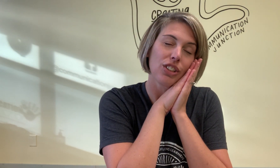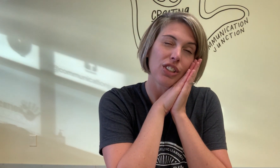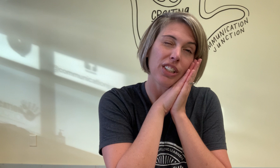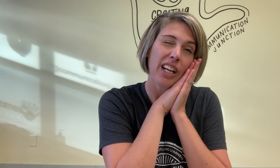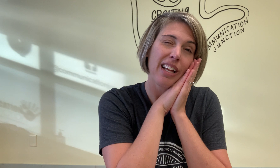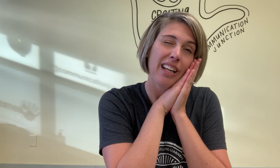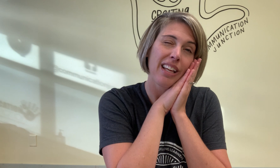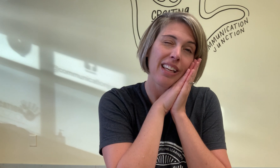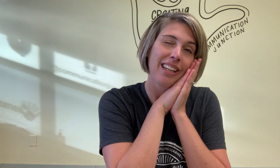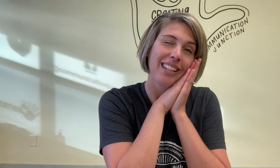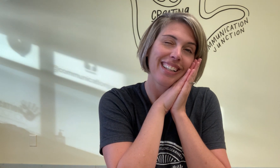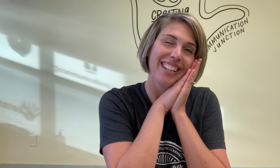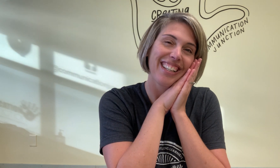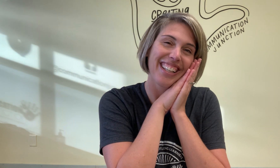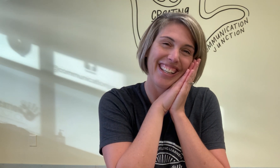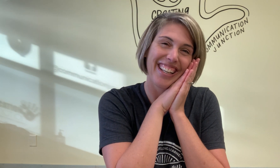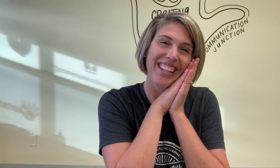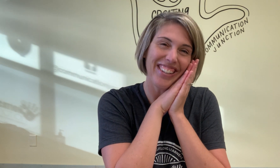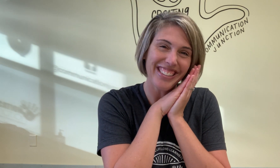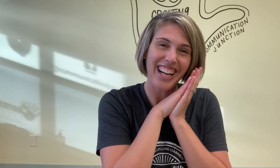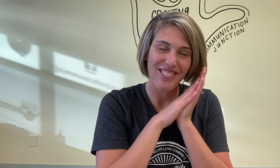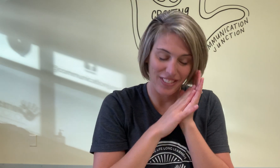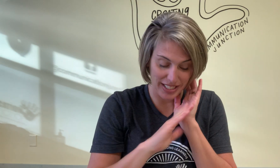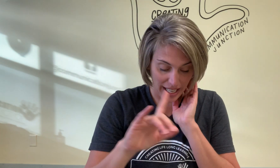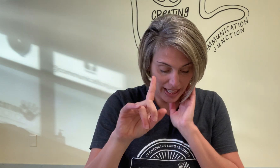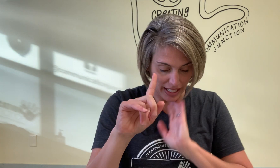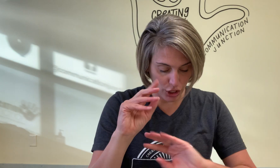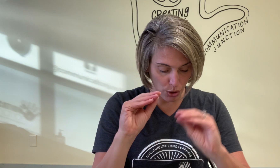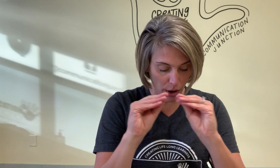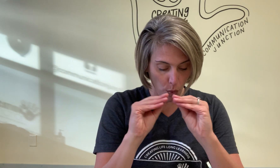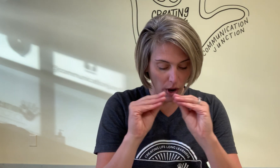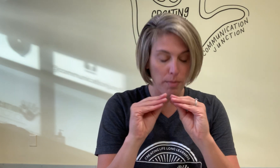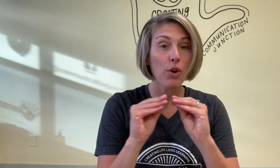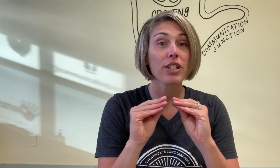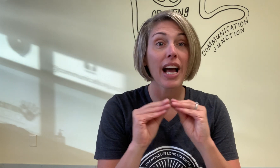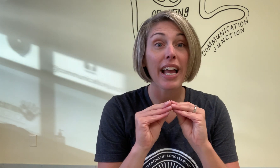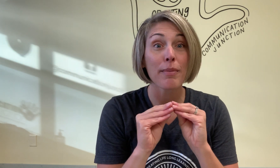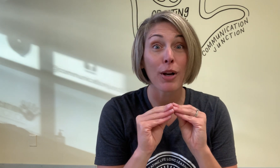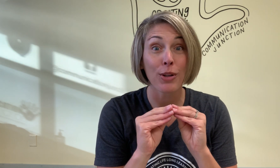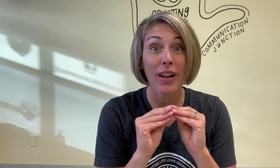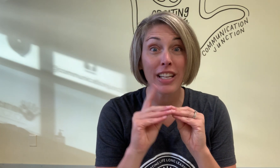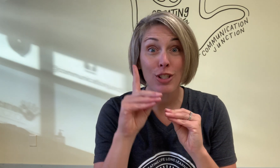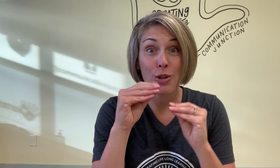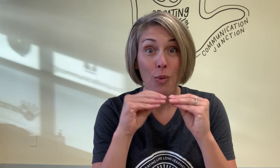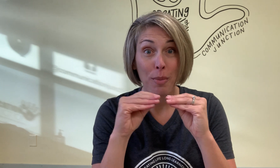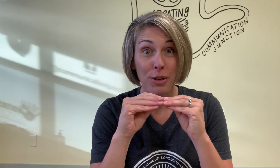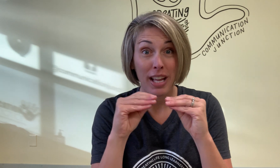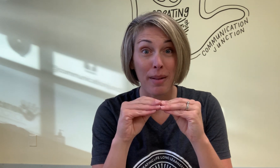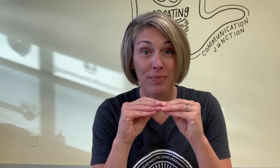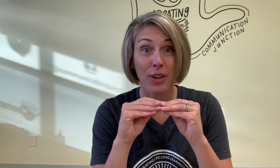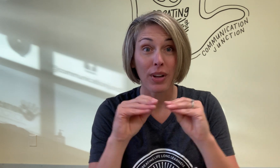Good night. Good job, friends. Let's do it one more time. Are you ready to do it one more time? Okay, here